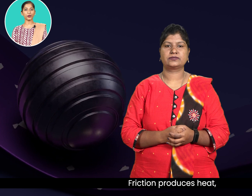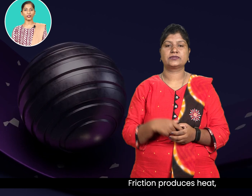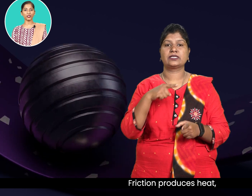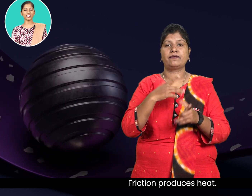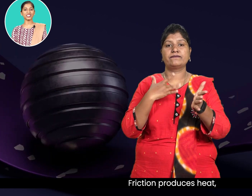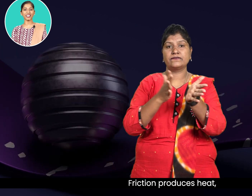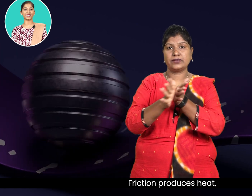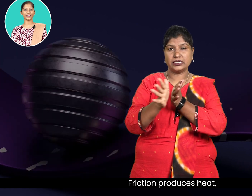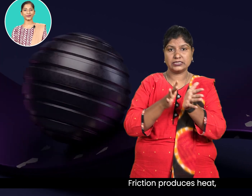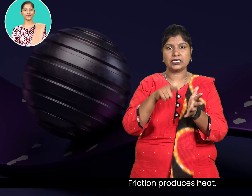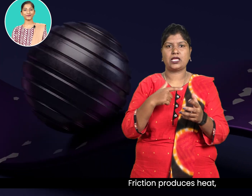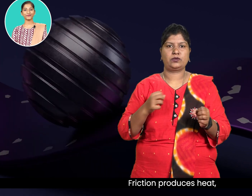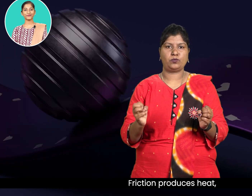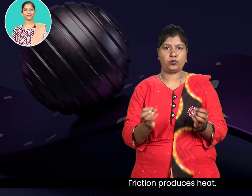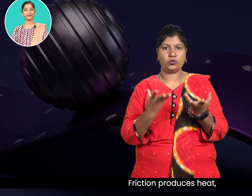Friction produces heat,